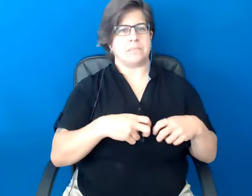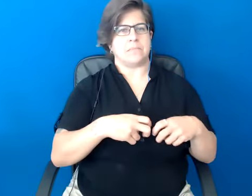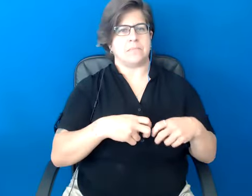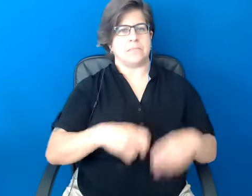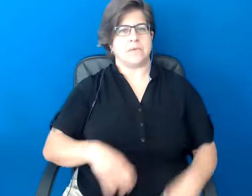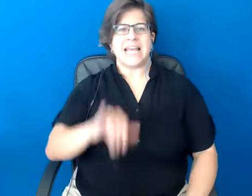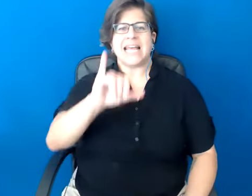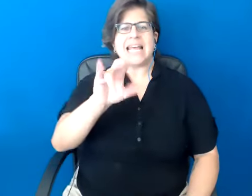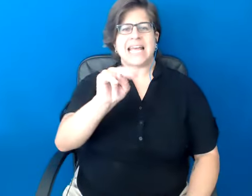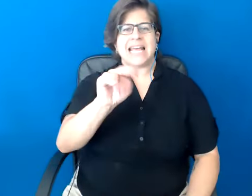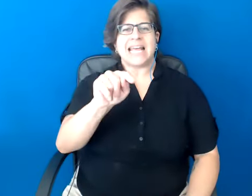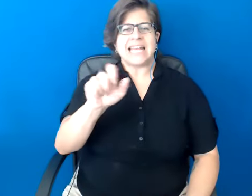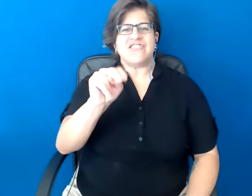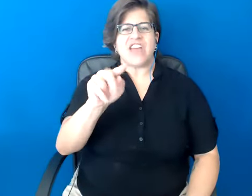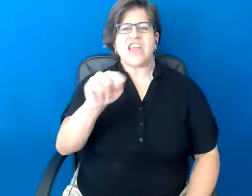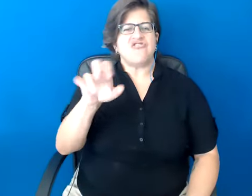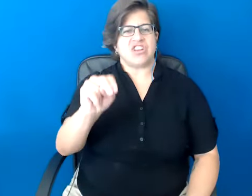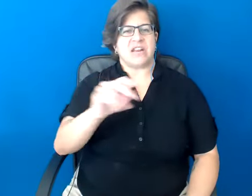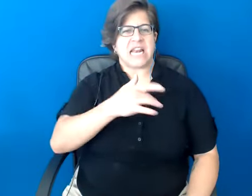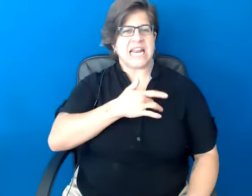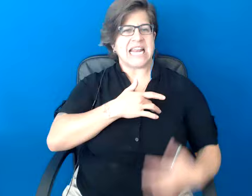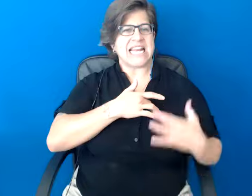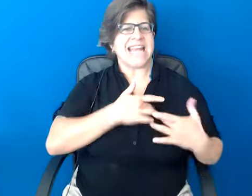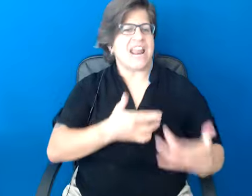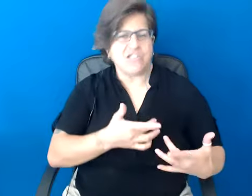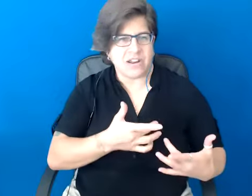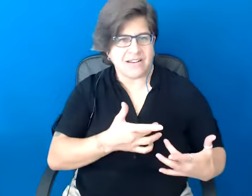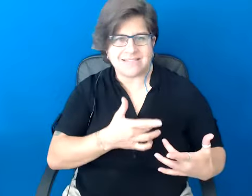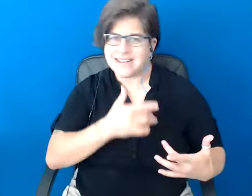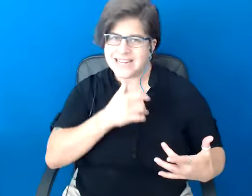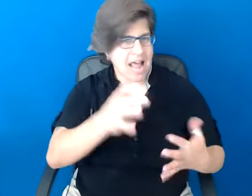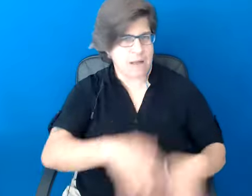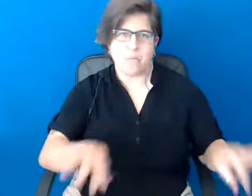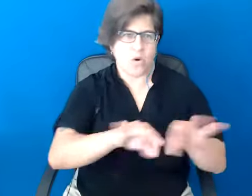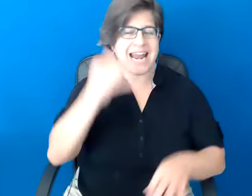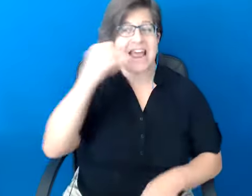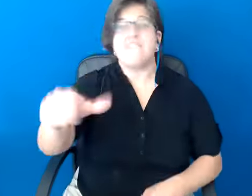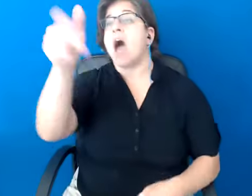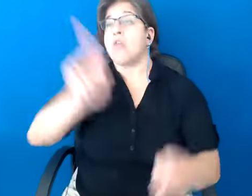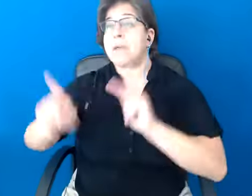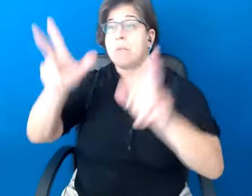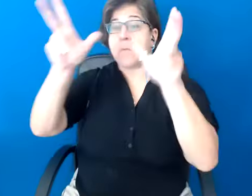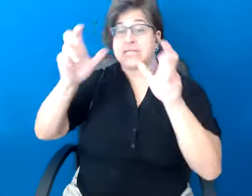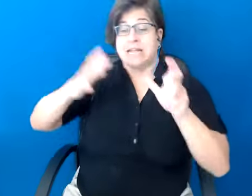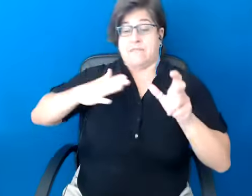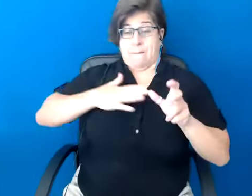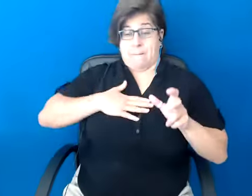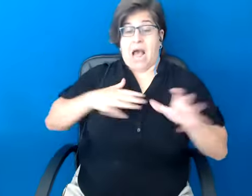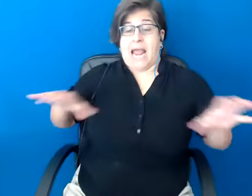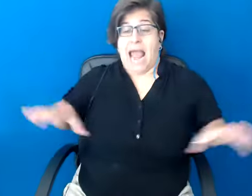right? And so applying this tradition to my life, intention really doesn't matter. If others or the